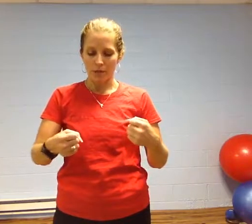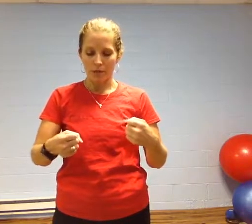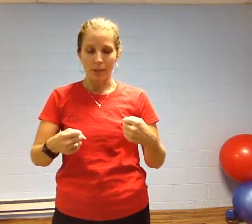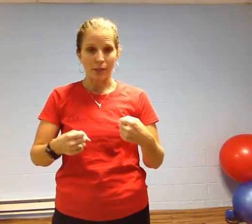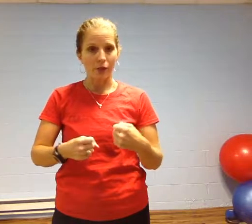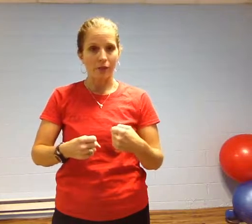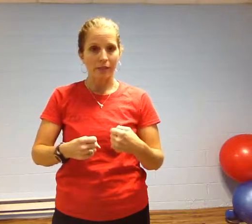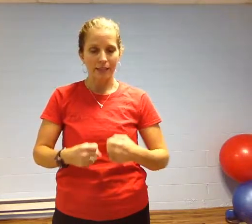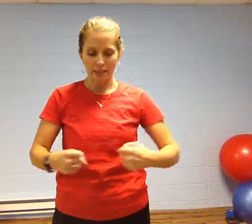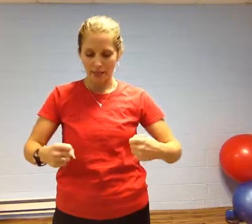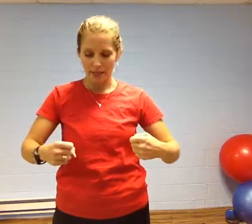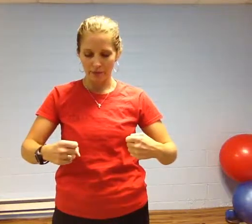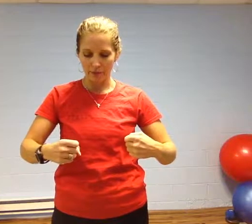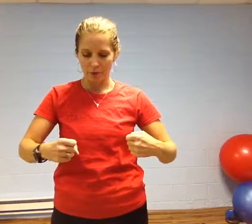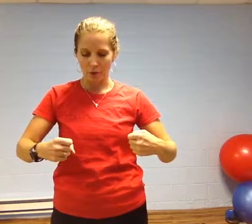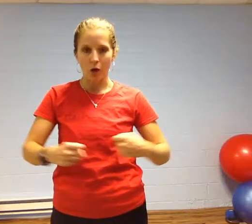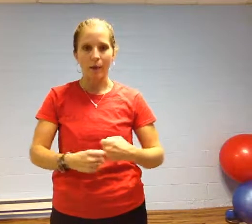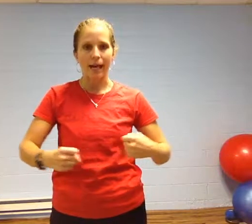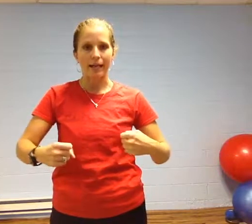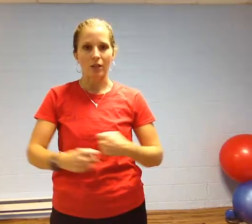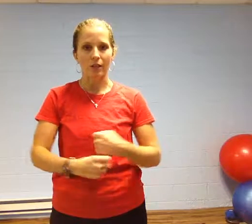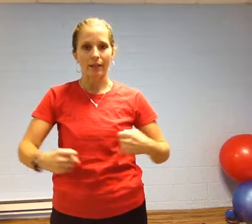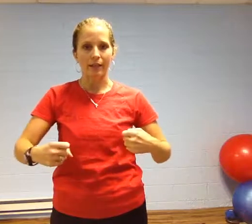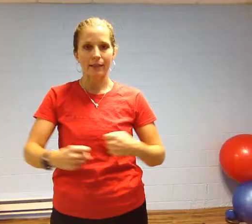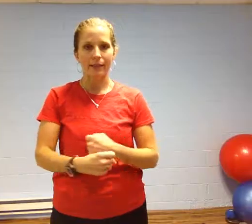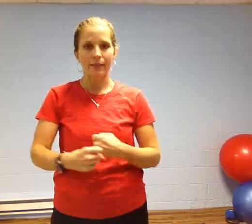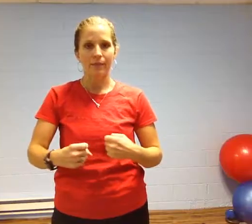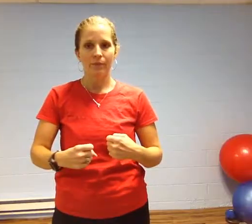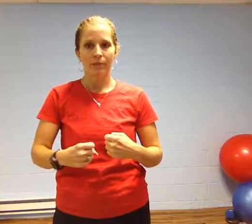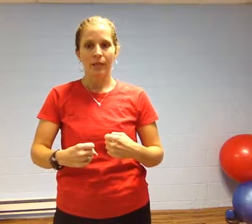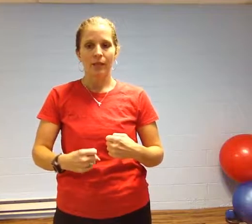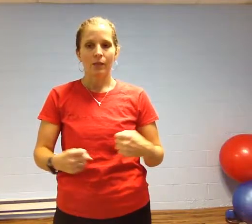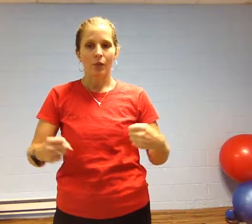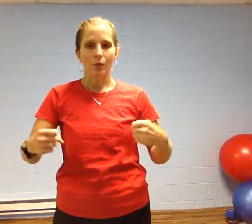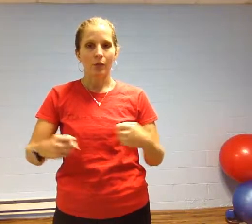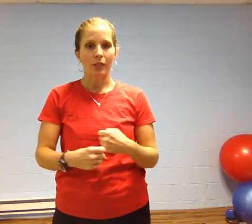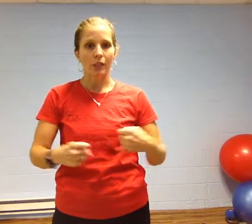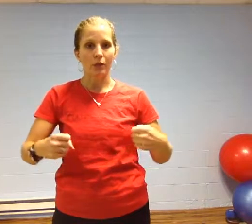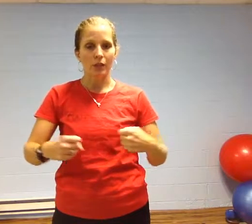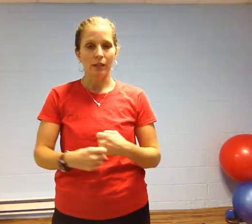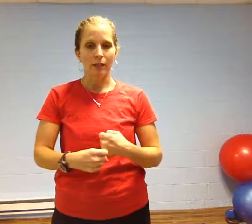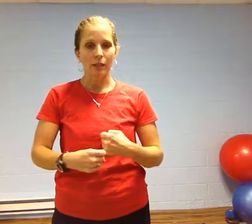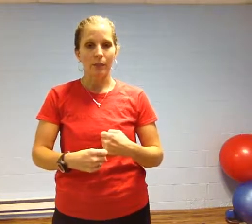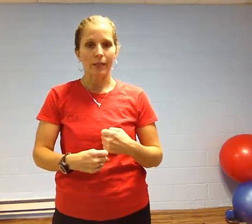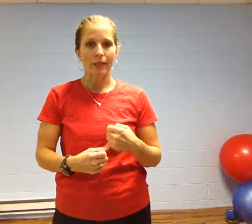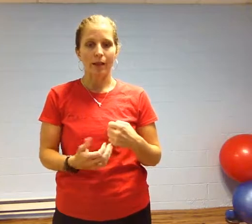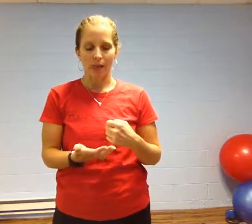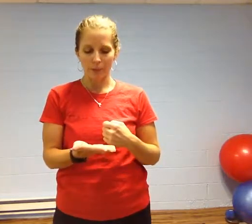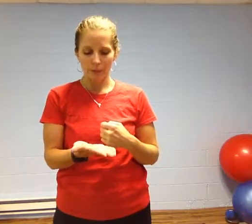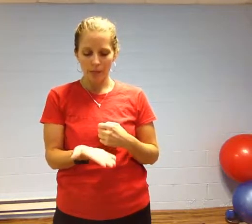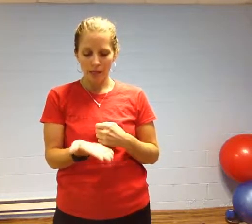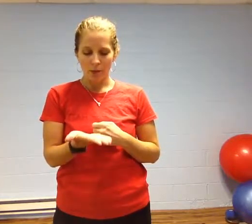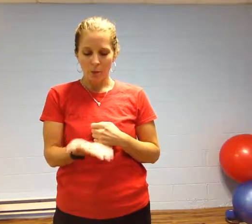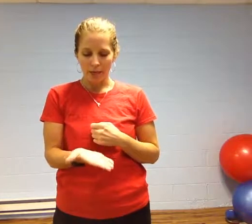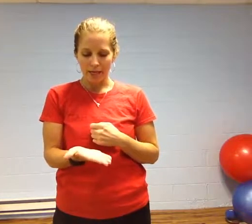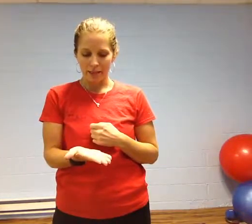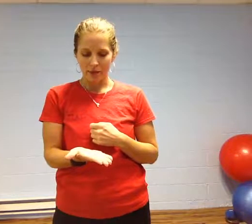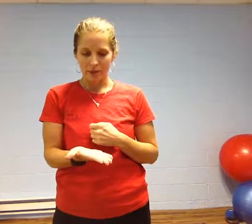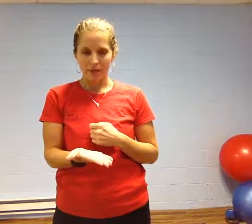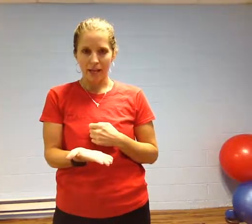make two fists and kind of like they're going at each other like this. So persecution spreads the gospel. One hand goes flat,